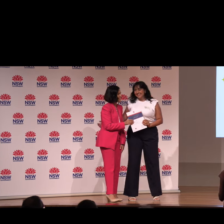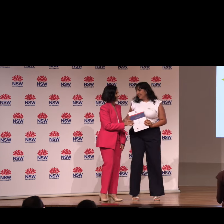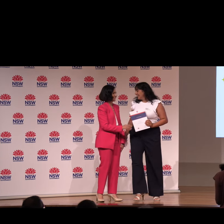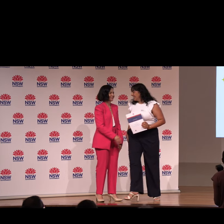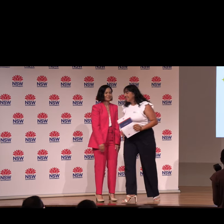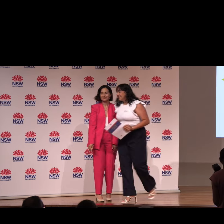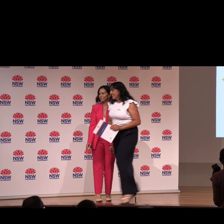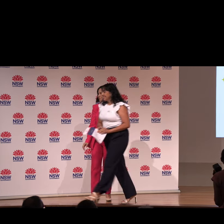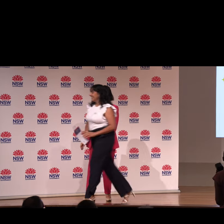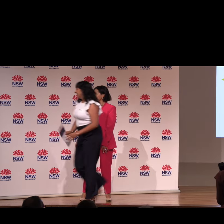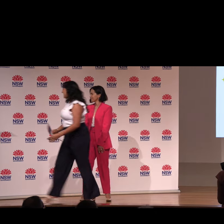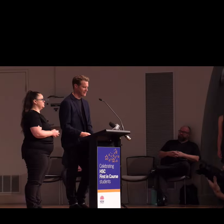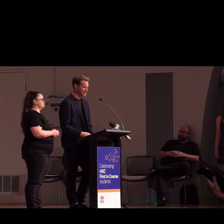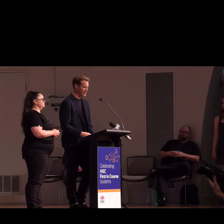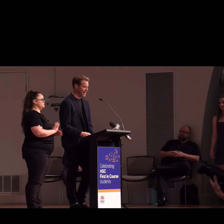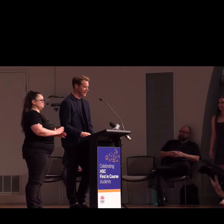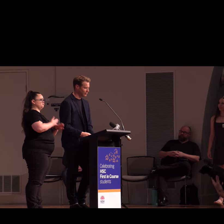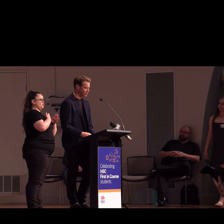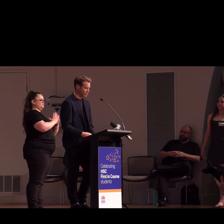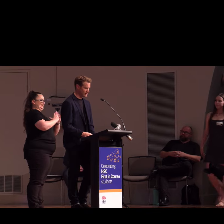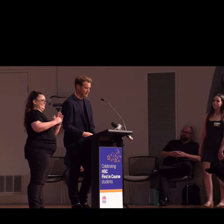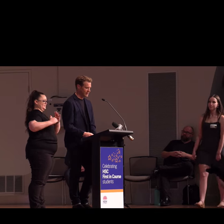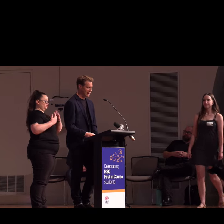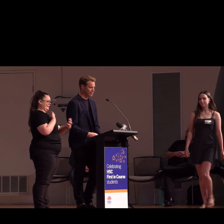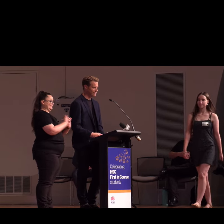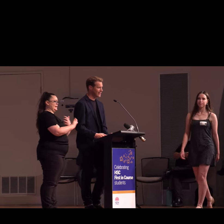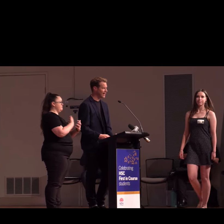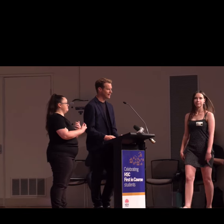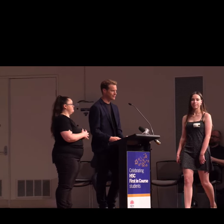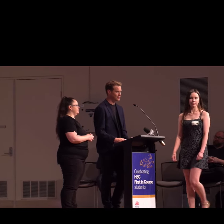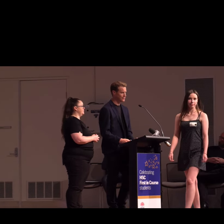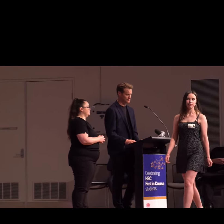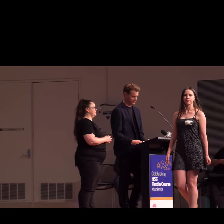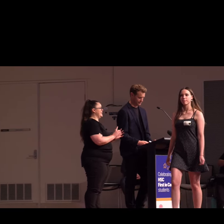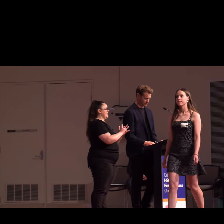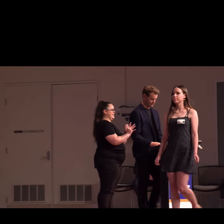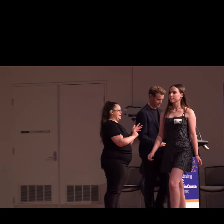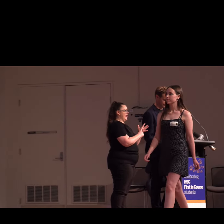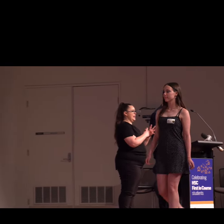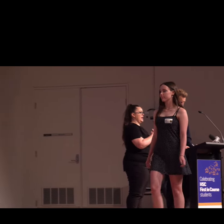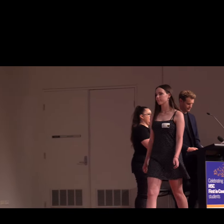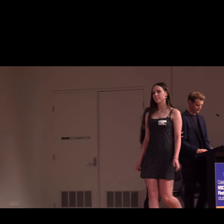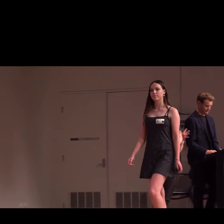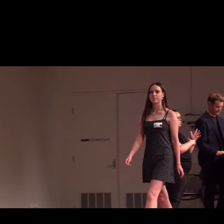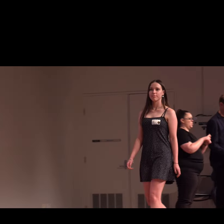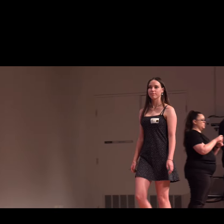In Primary Industry Examination, Ella Ward, Cal Rossi Anglican School.